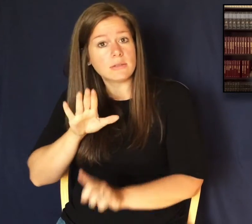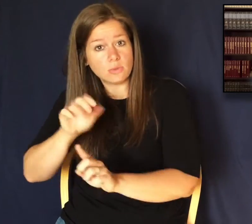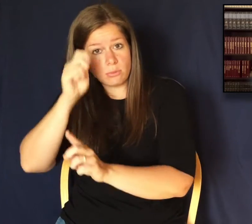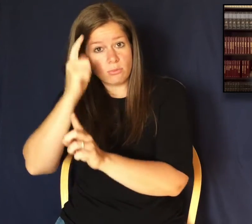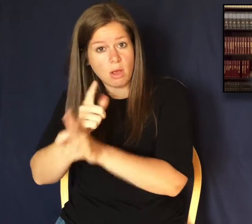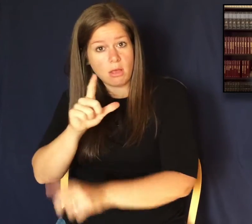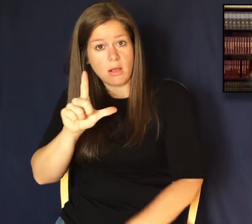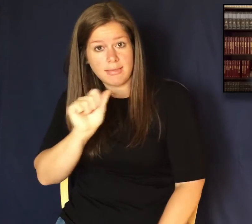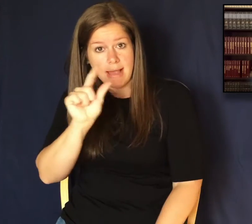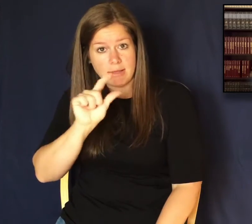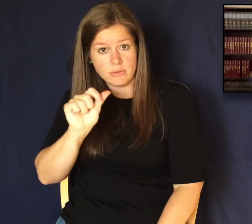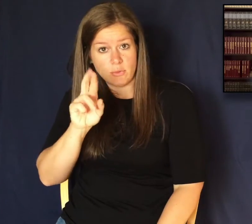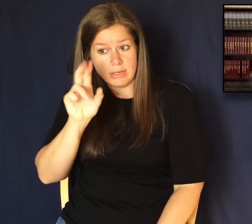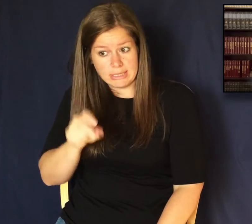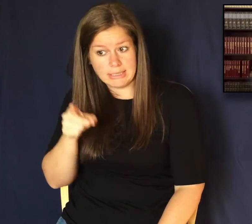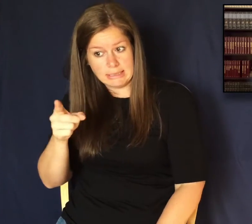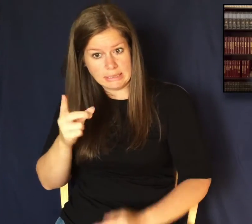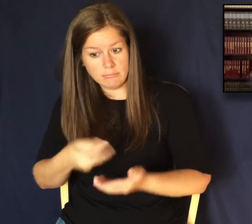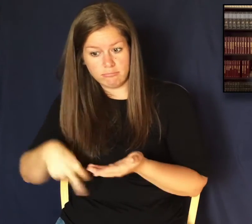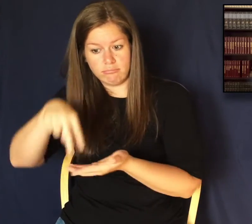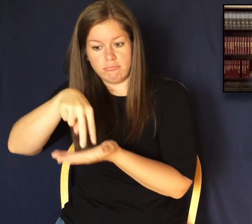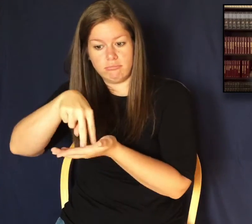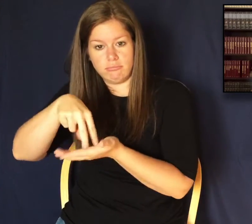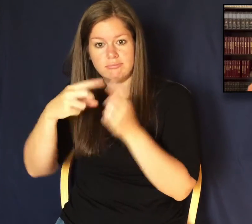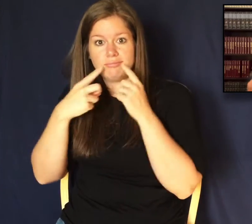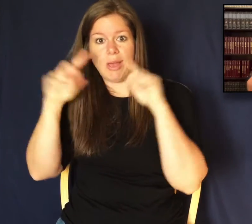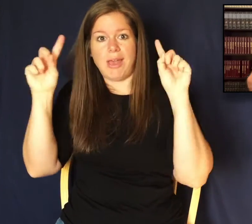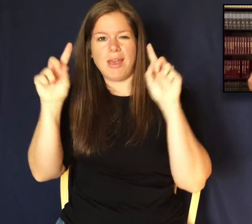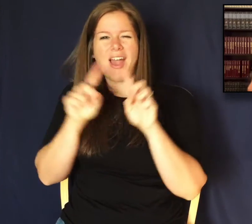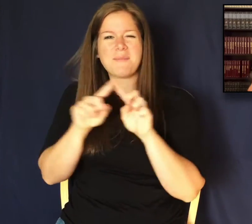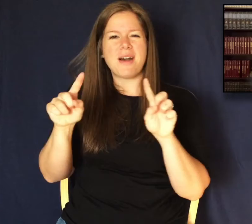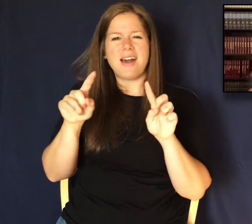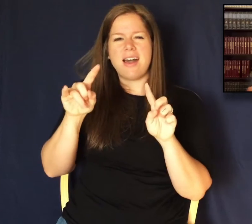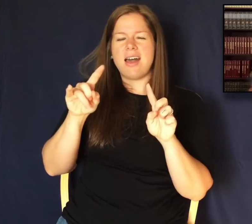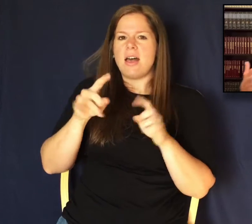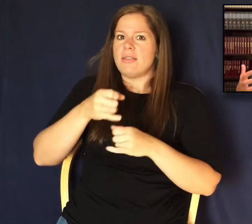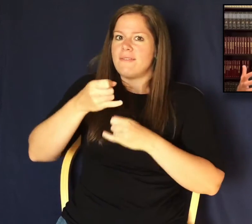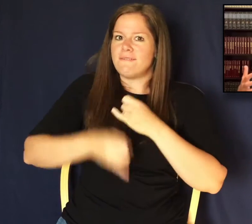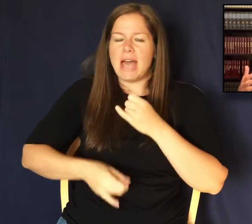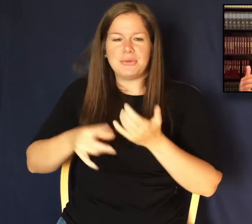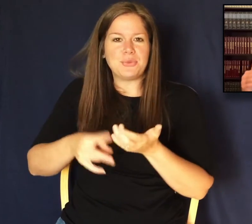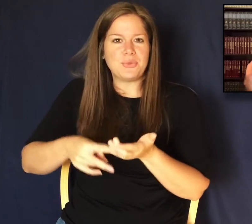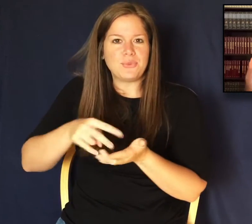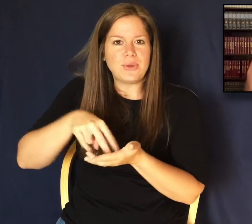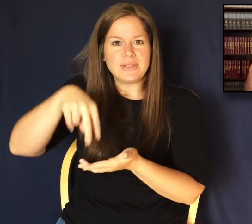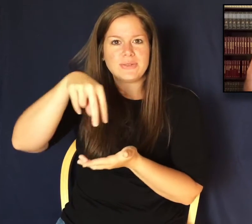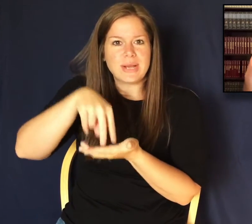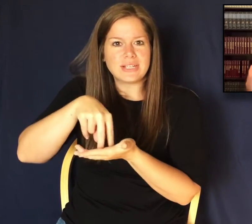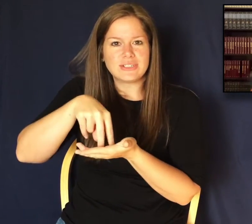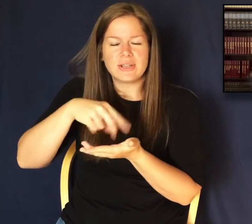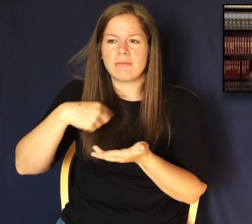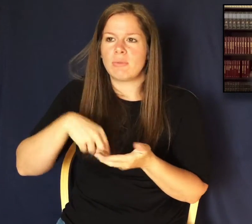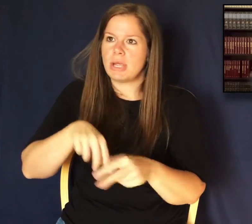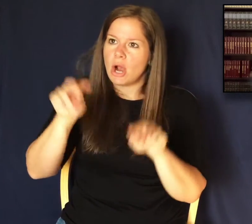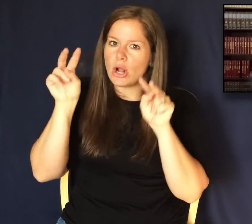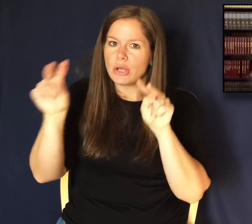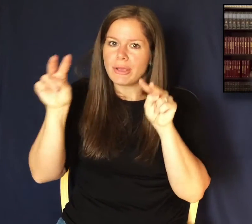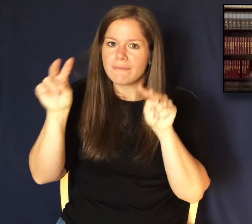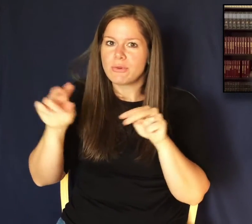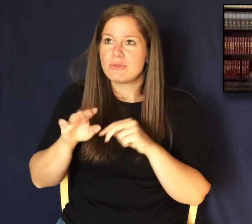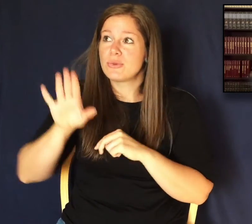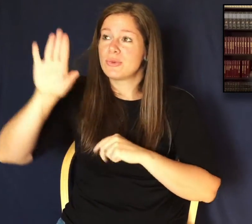greatest resurrection, the one that we look forward to, the point where his power over everything is proven once and for